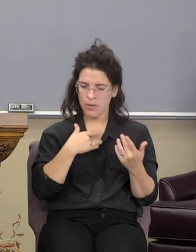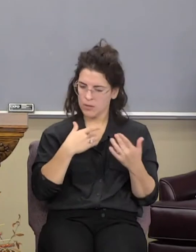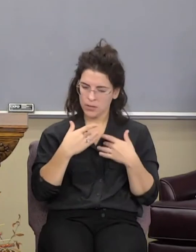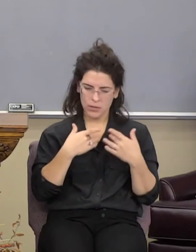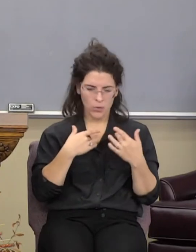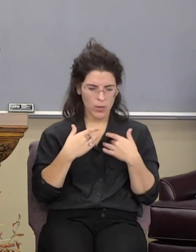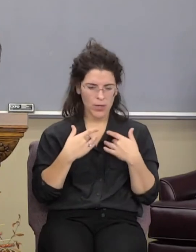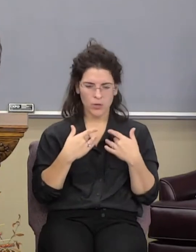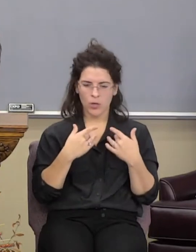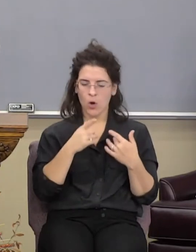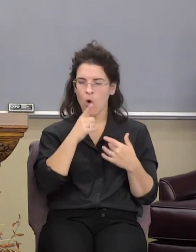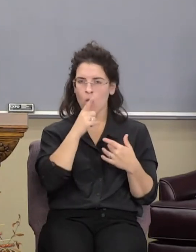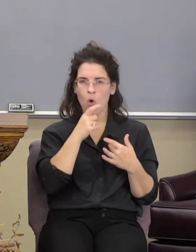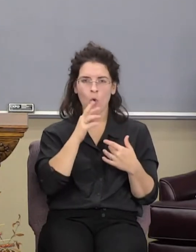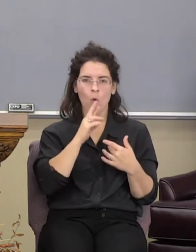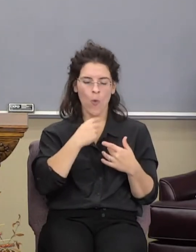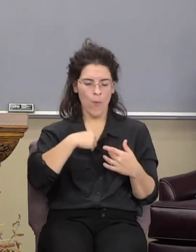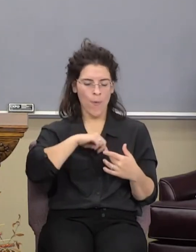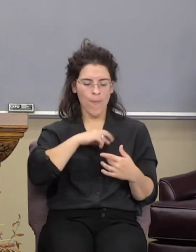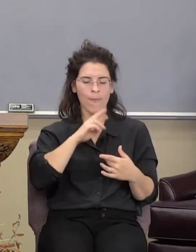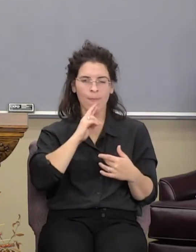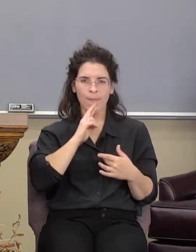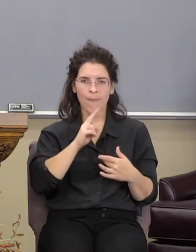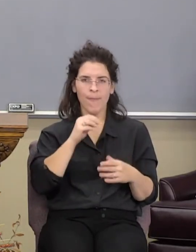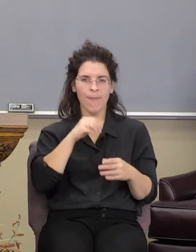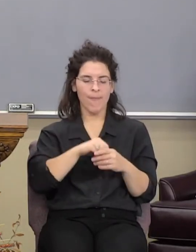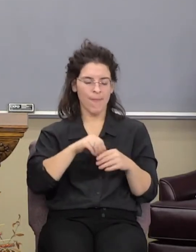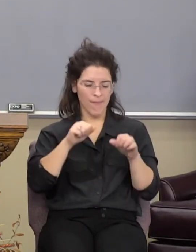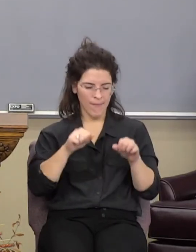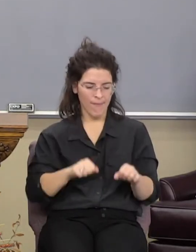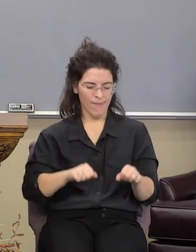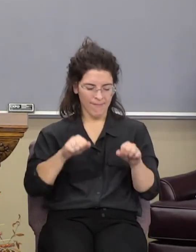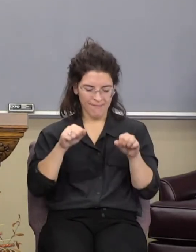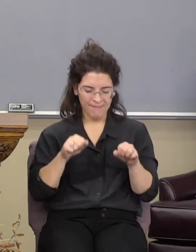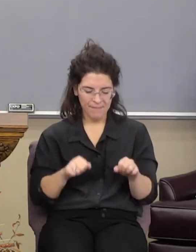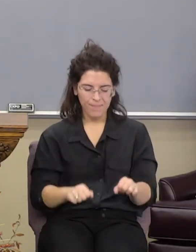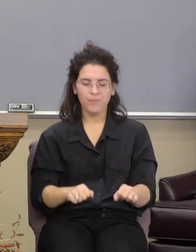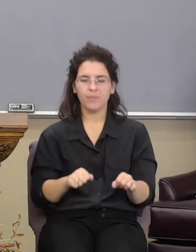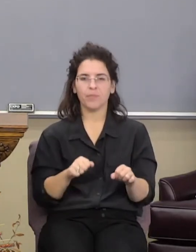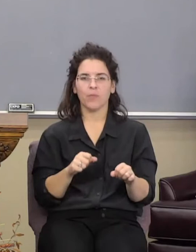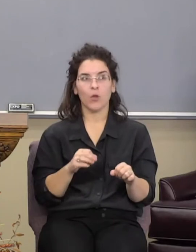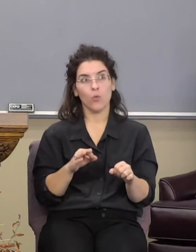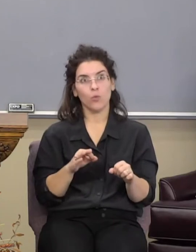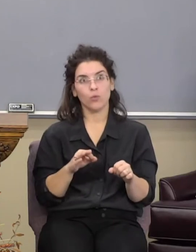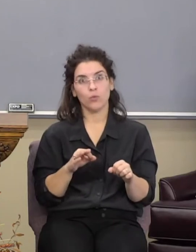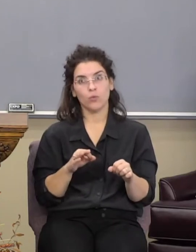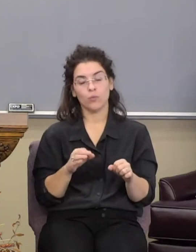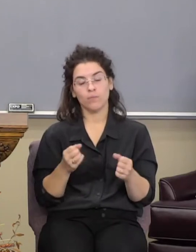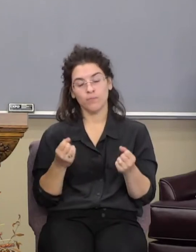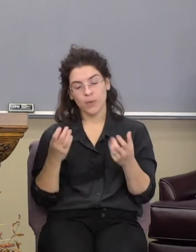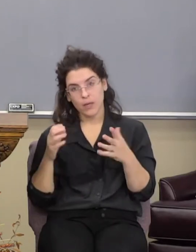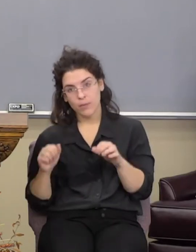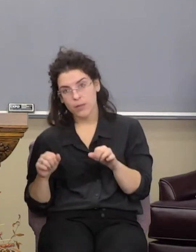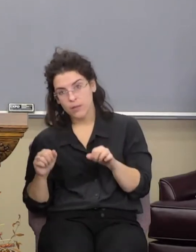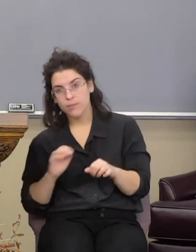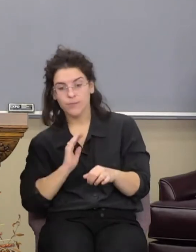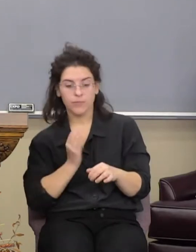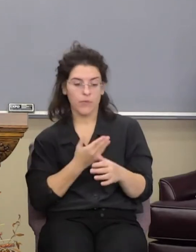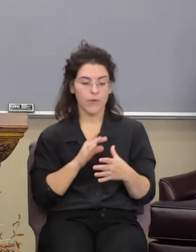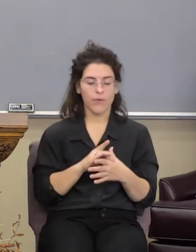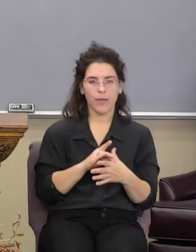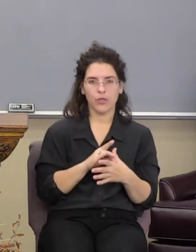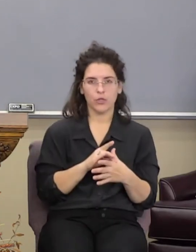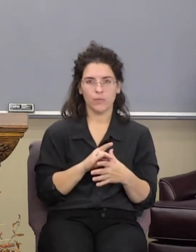consideration who we are in the capacity or capacities of our